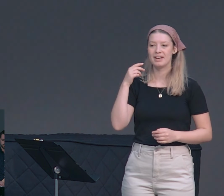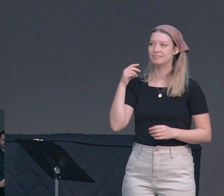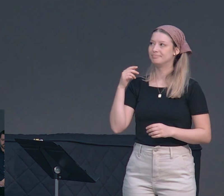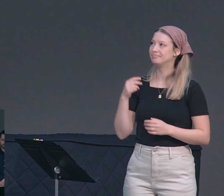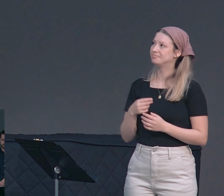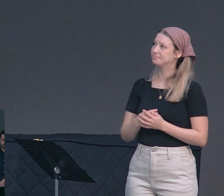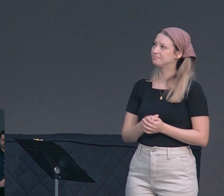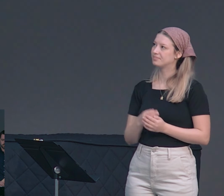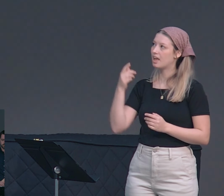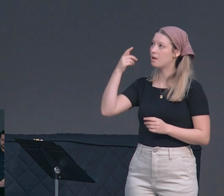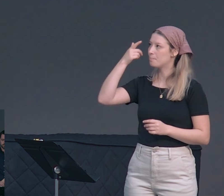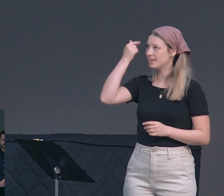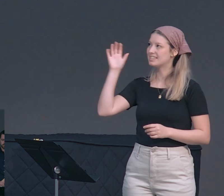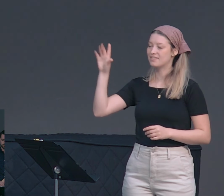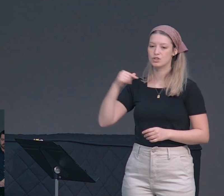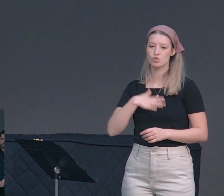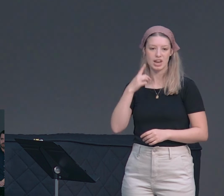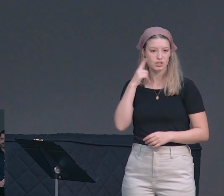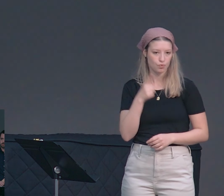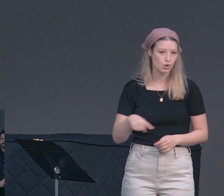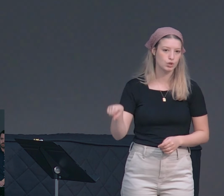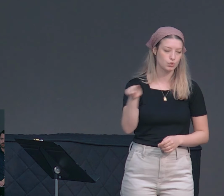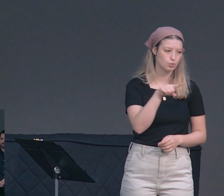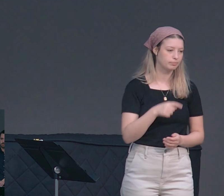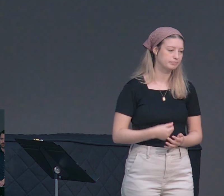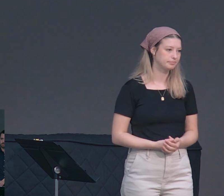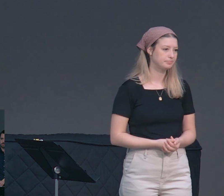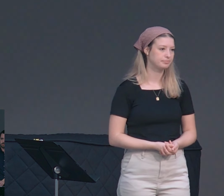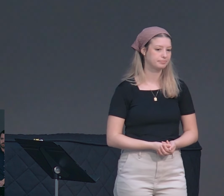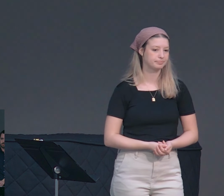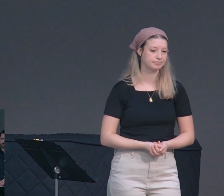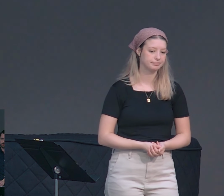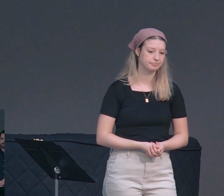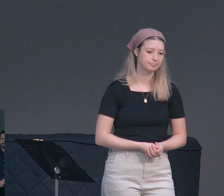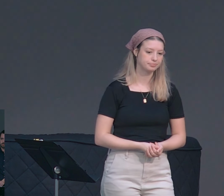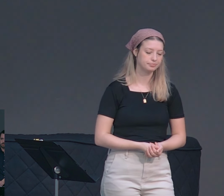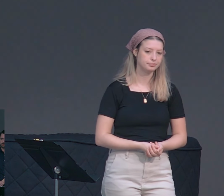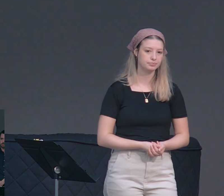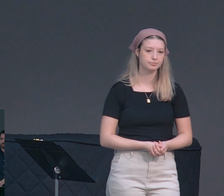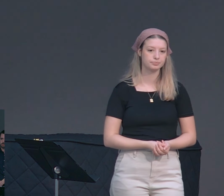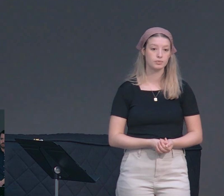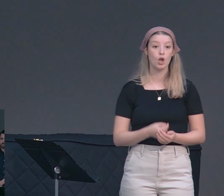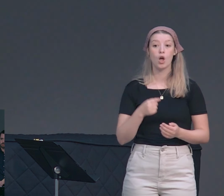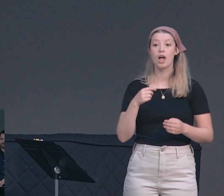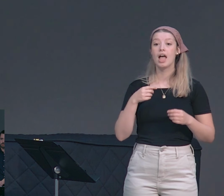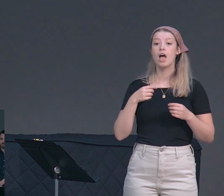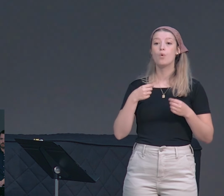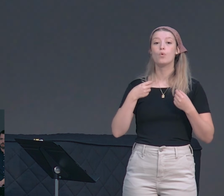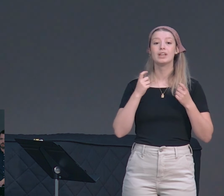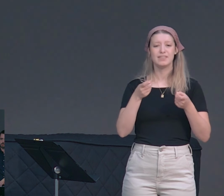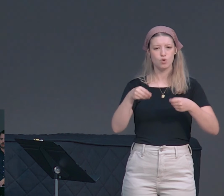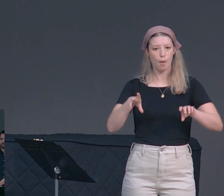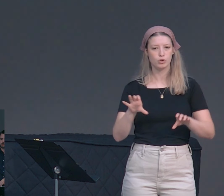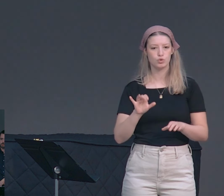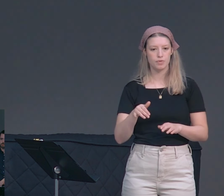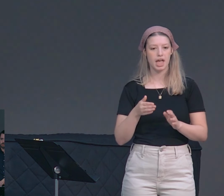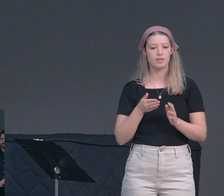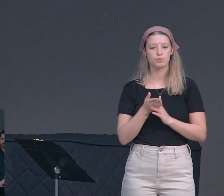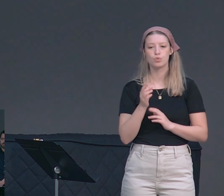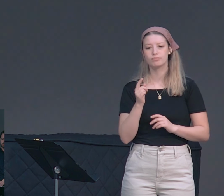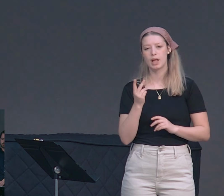you. In just a moment, we're going to spend a minute or two in silence with just some music playing. And this